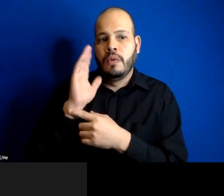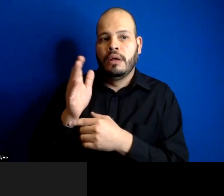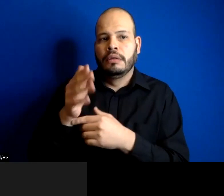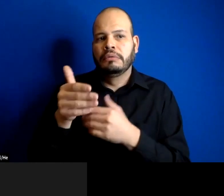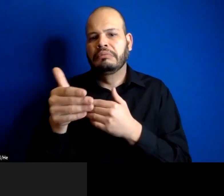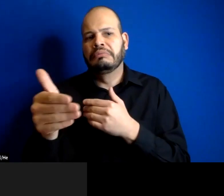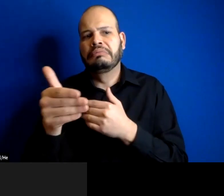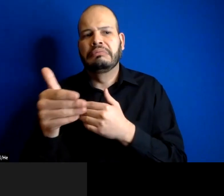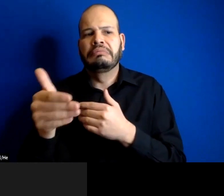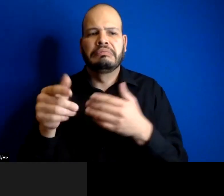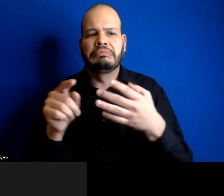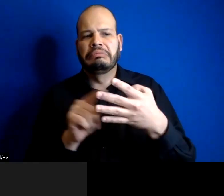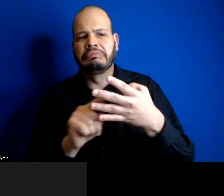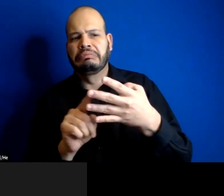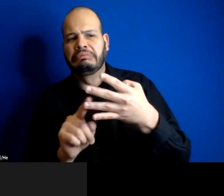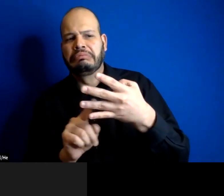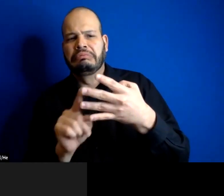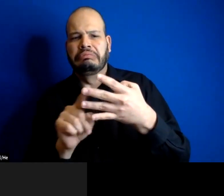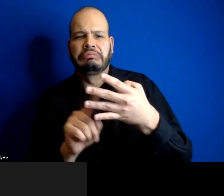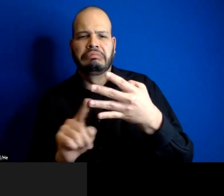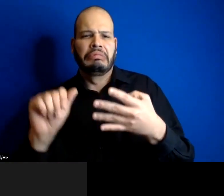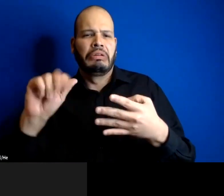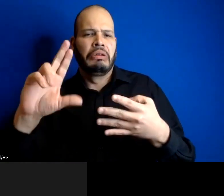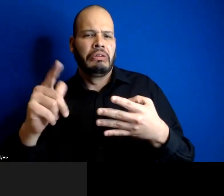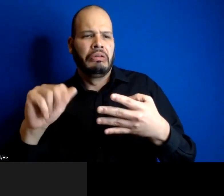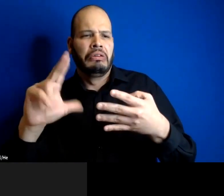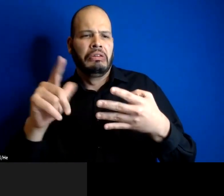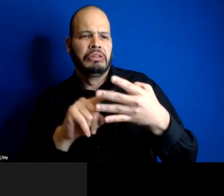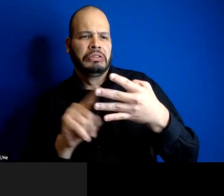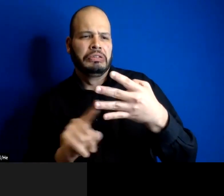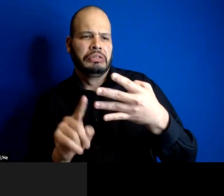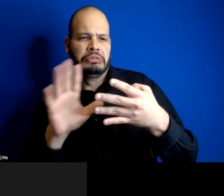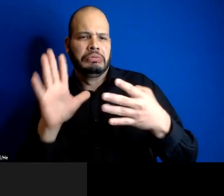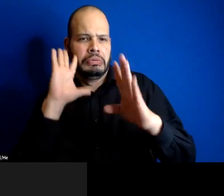2022. And an announcement should be coming out in the next month.